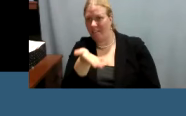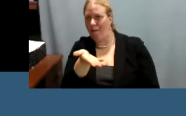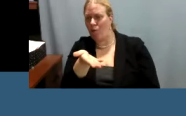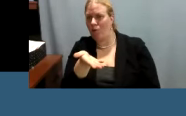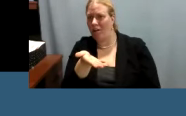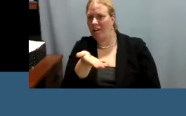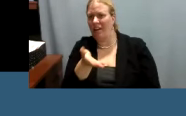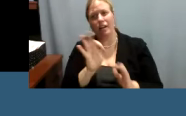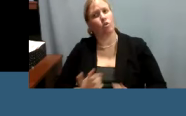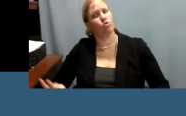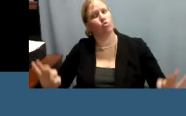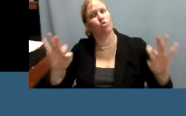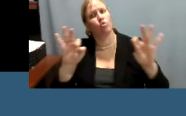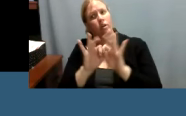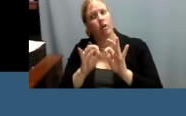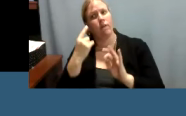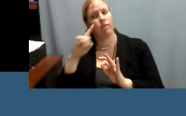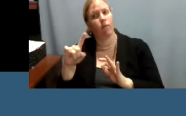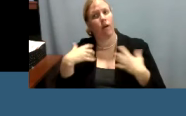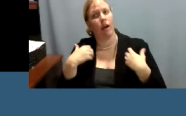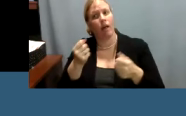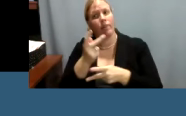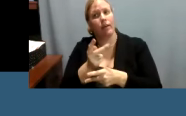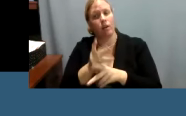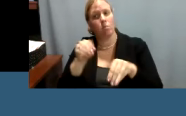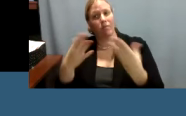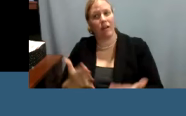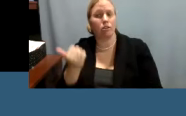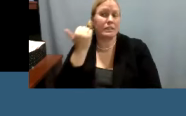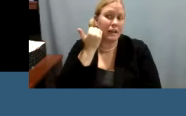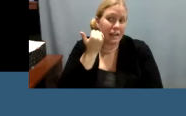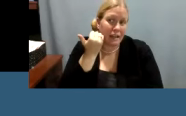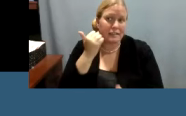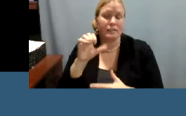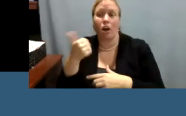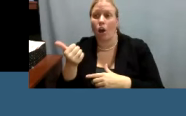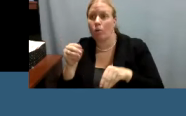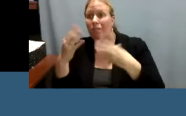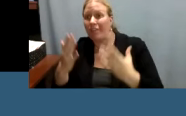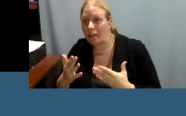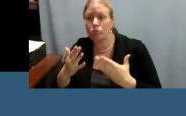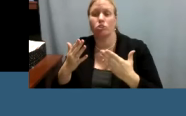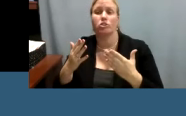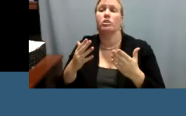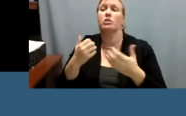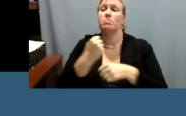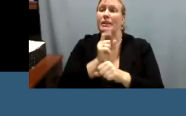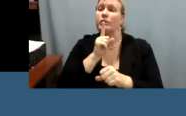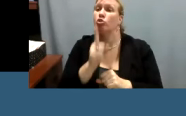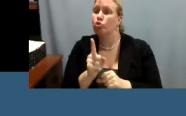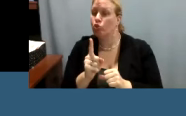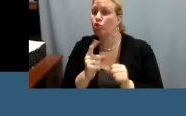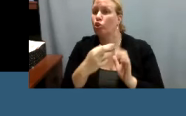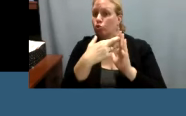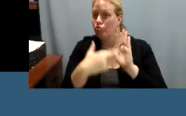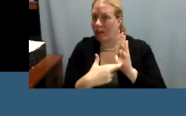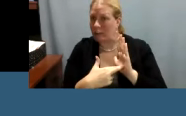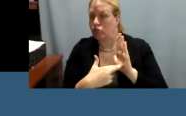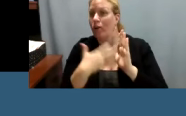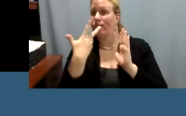very critical for health care providers dentists and other providers alike to make sure that you are registering